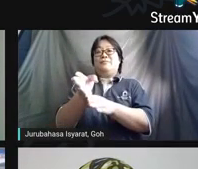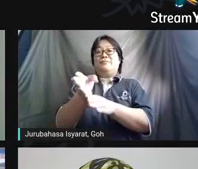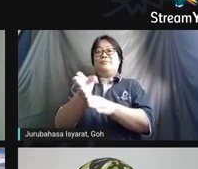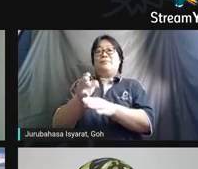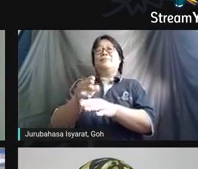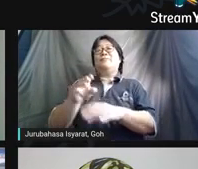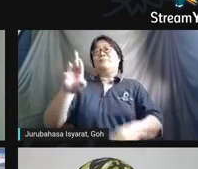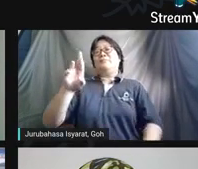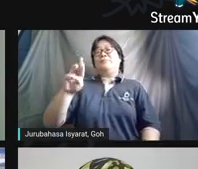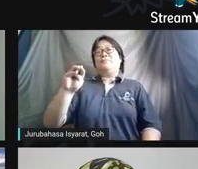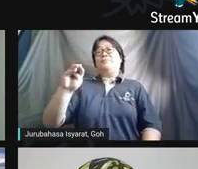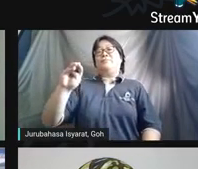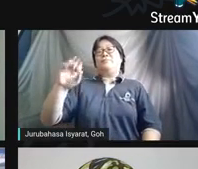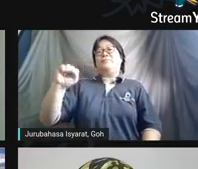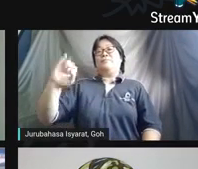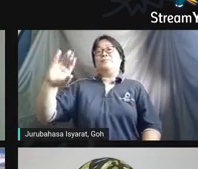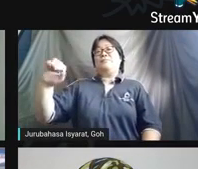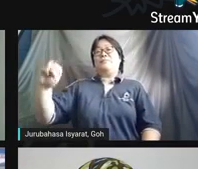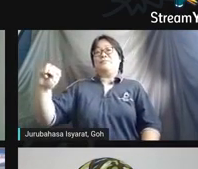Saya